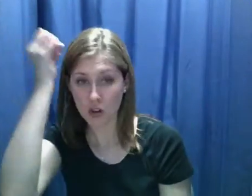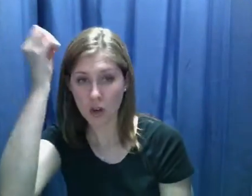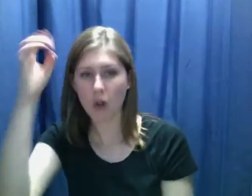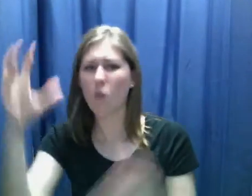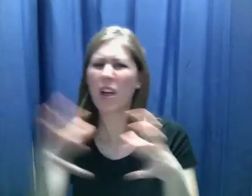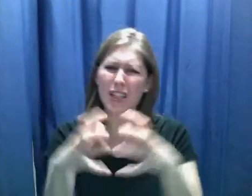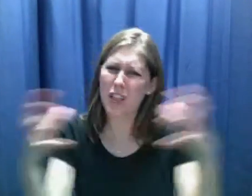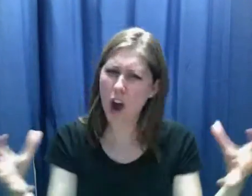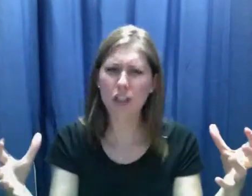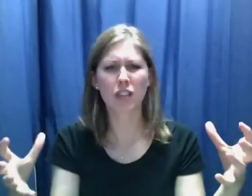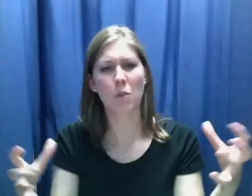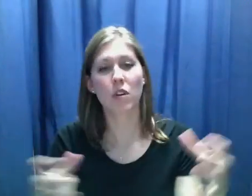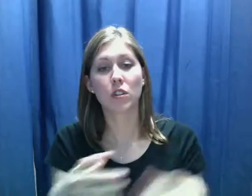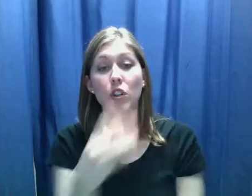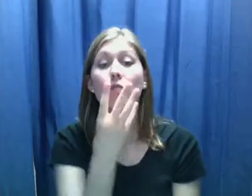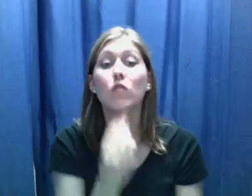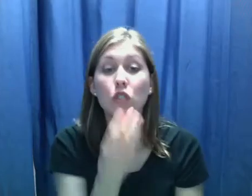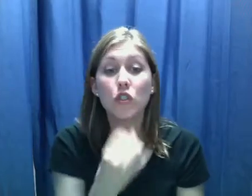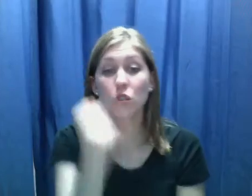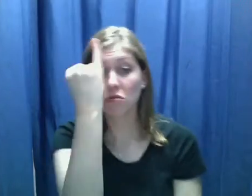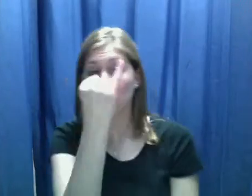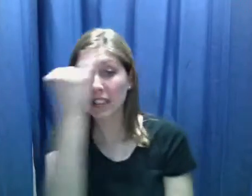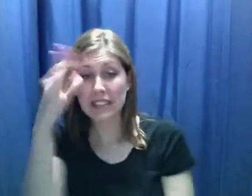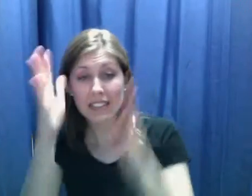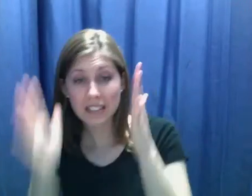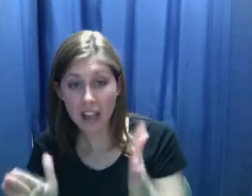Jews, Italians, and various Slavic groups.